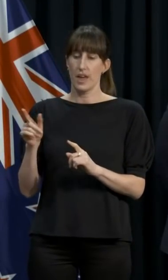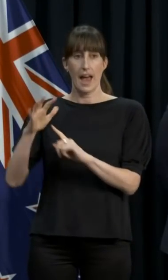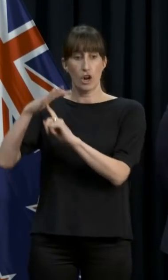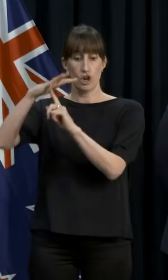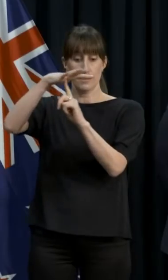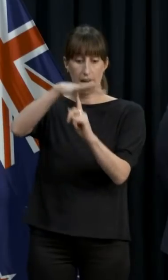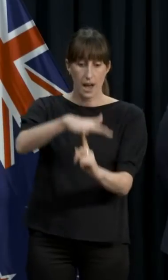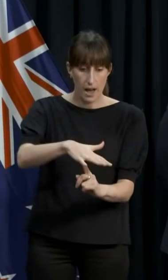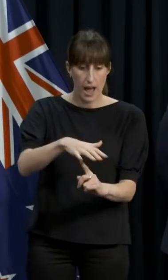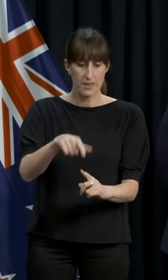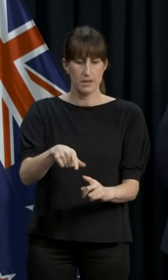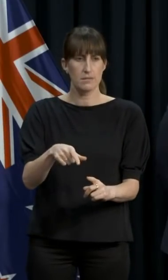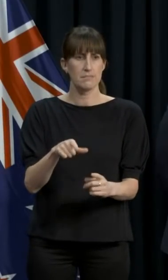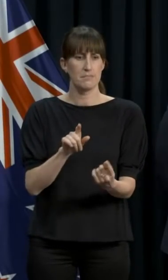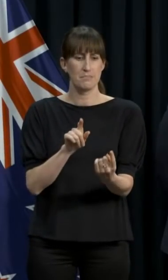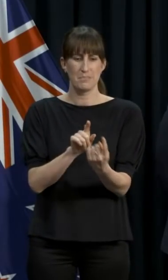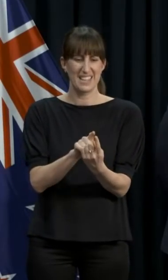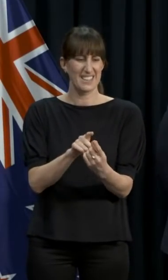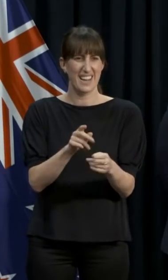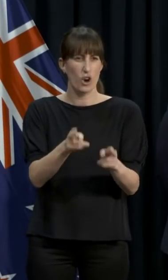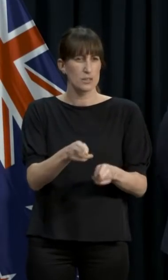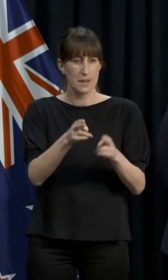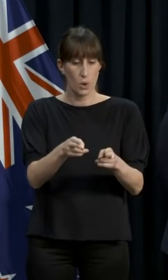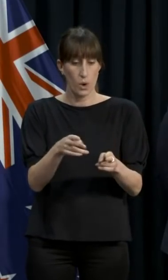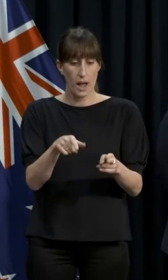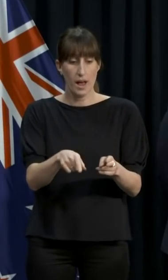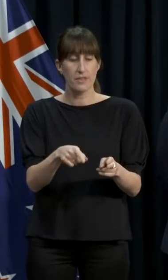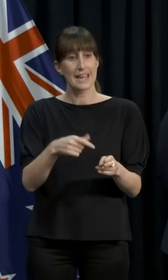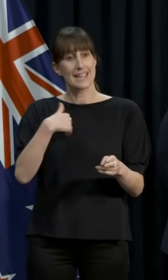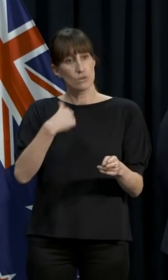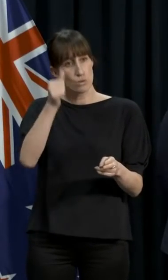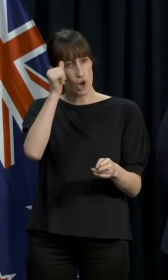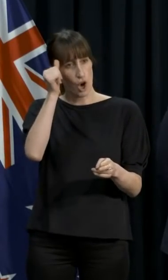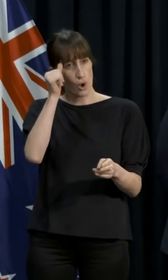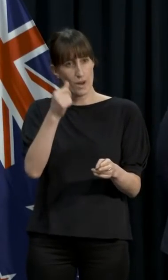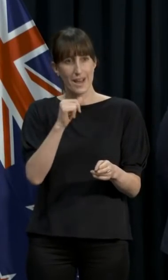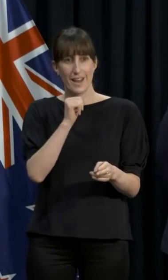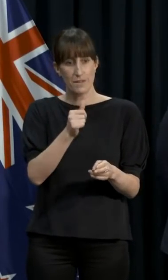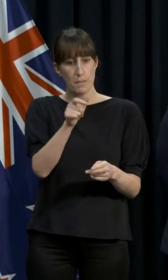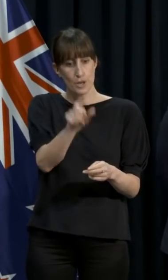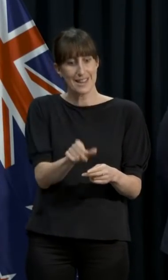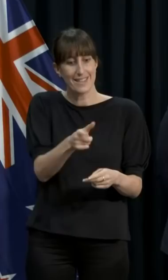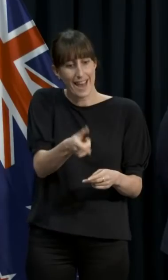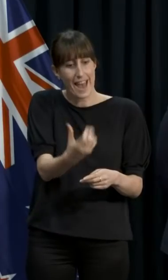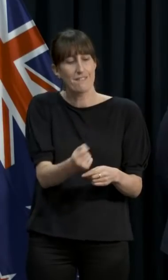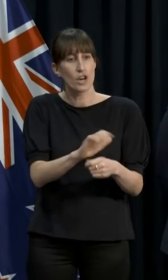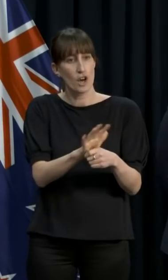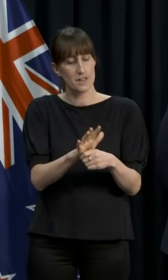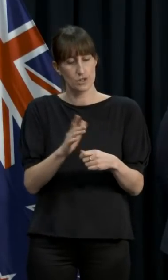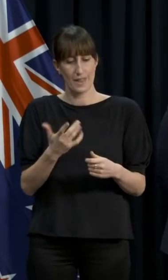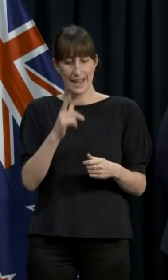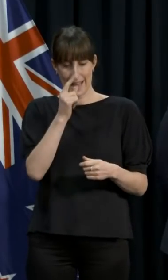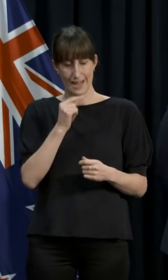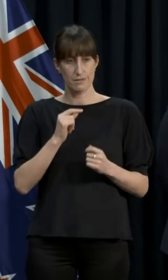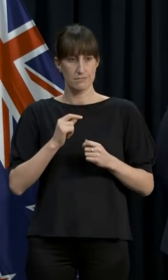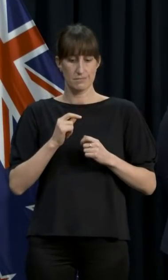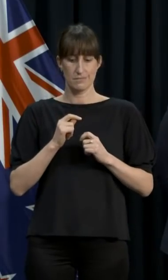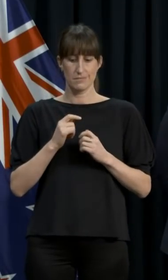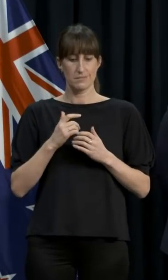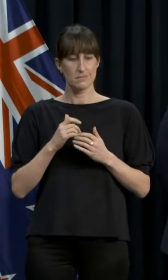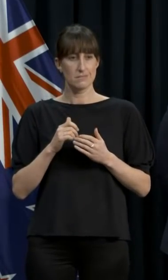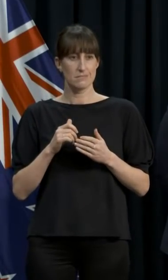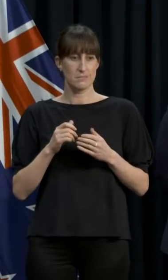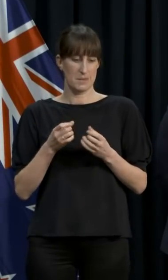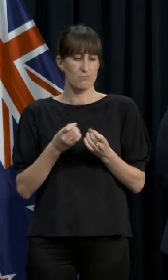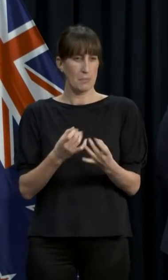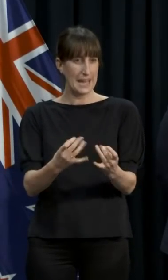appropriate measures. Nothing had changed in that process, and in fact we had